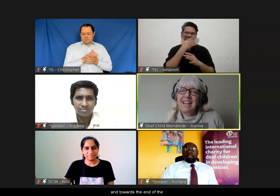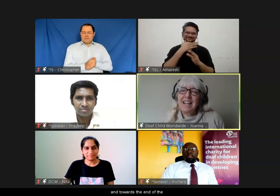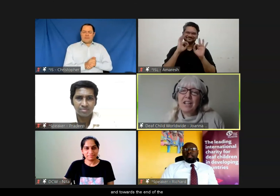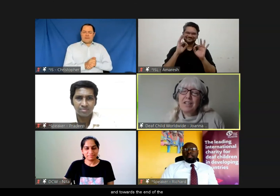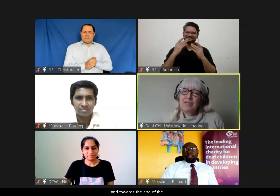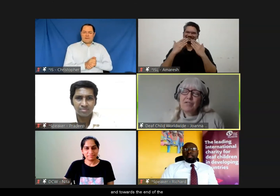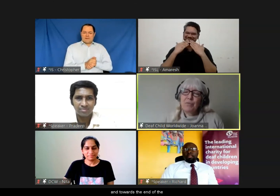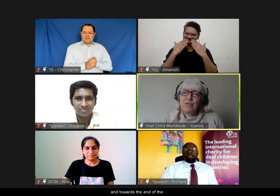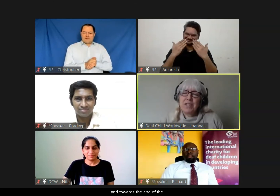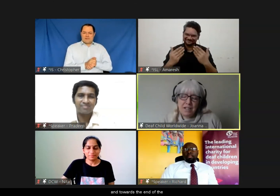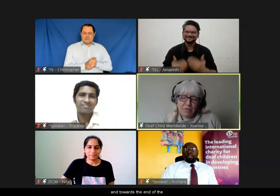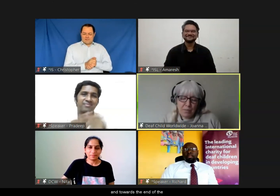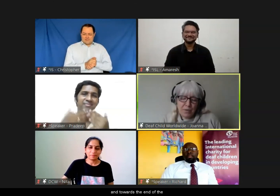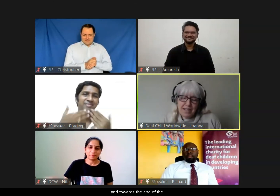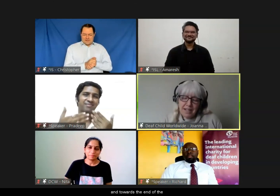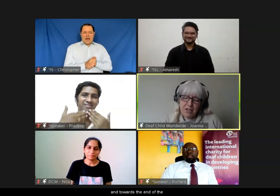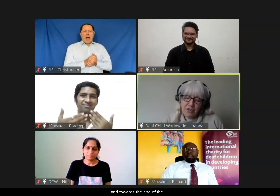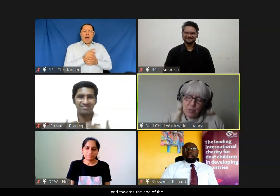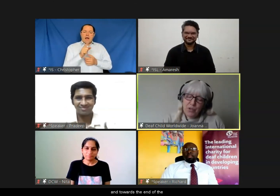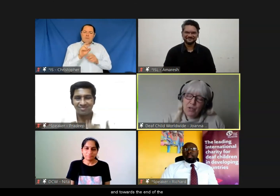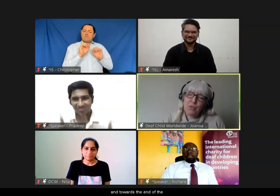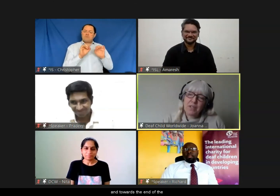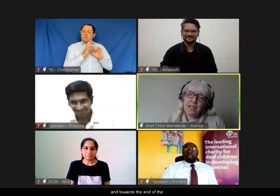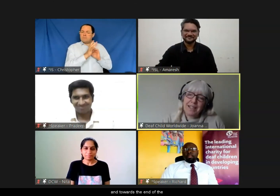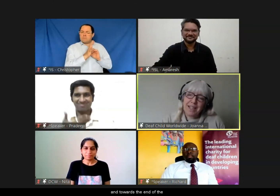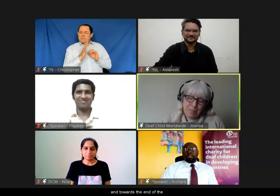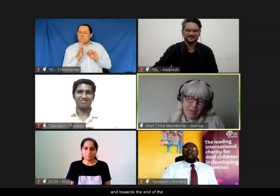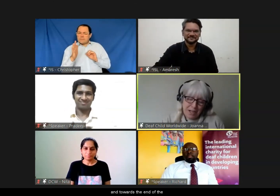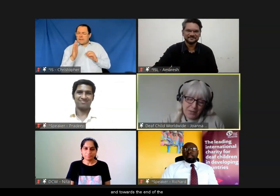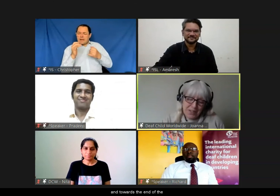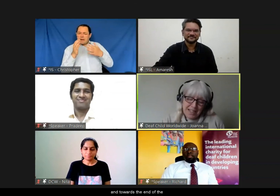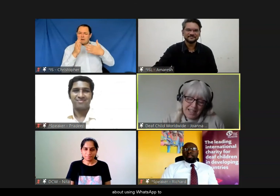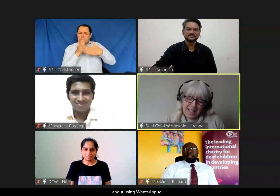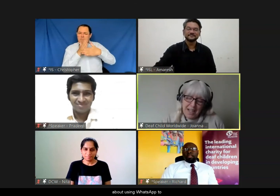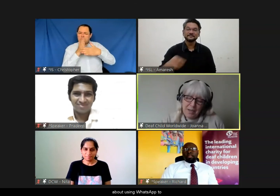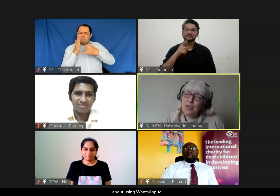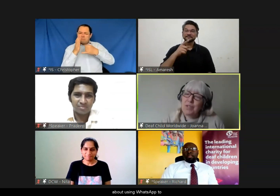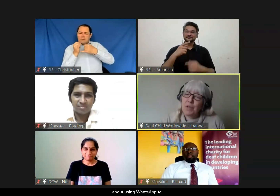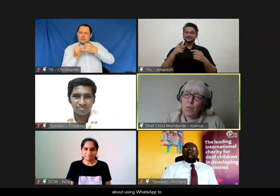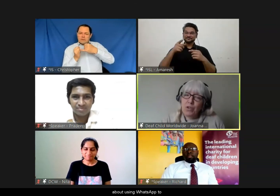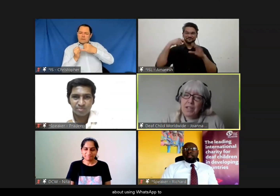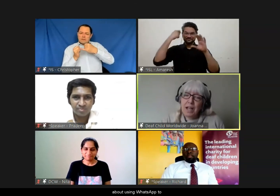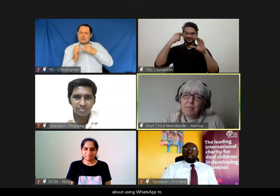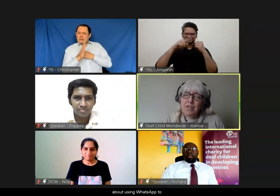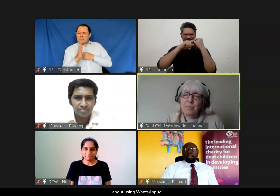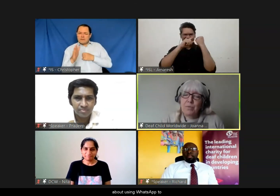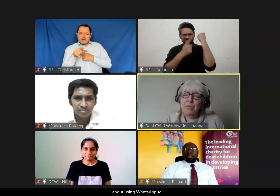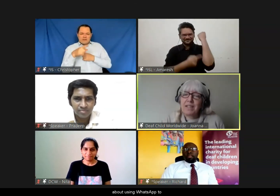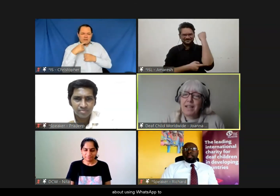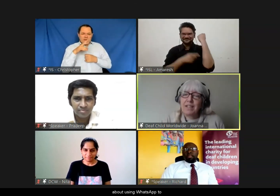And towards the end of the presentation, you were talking about using WhatsApp